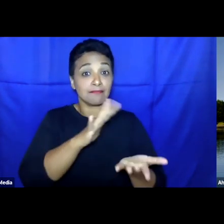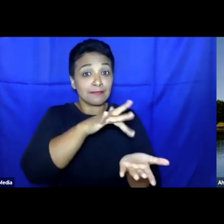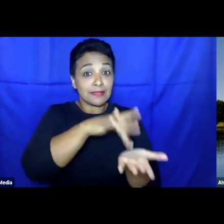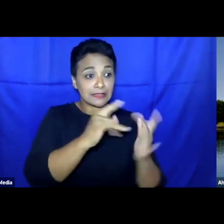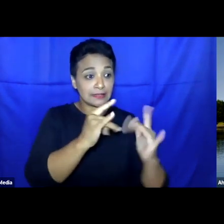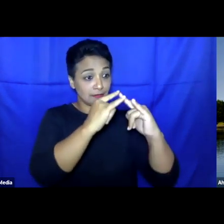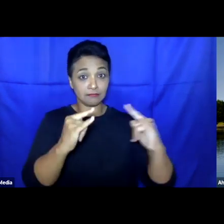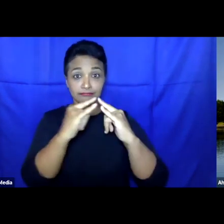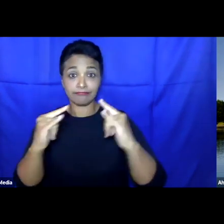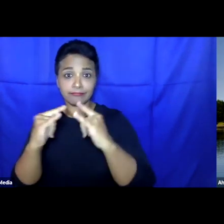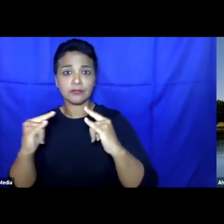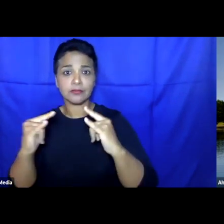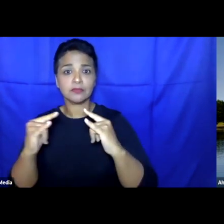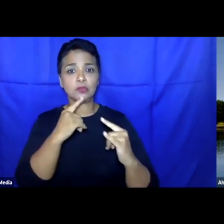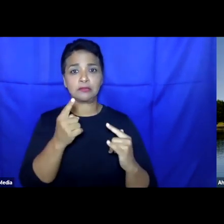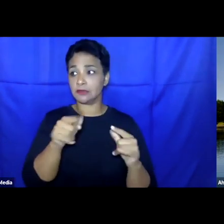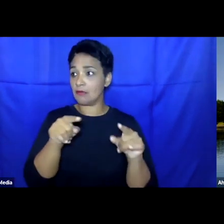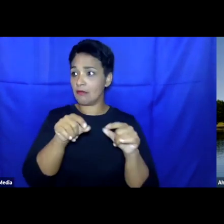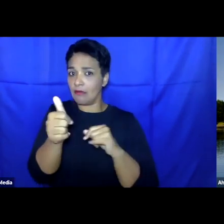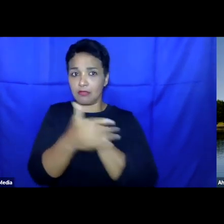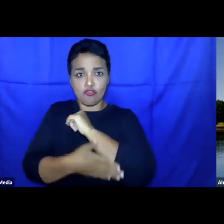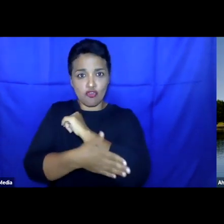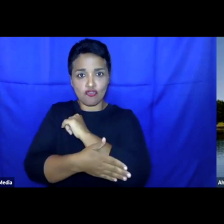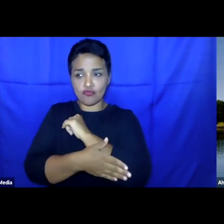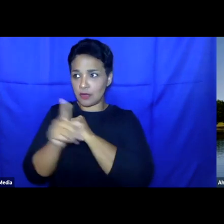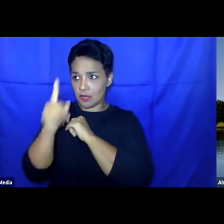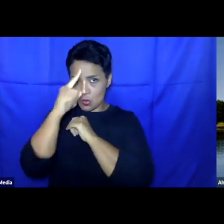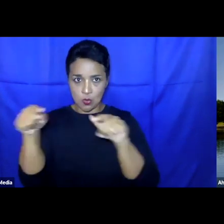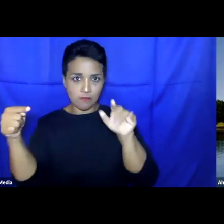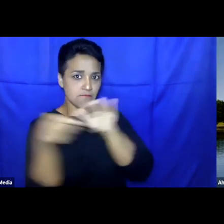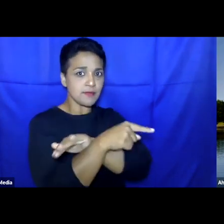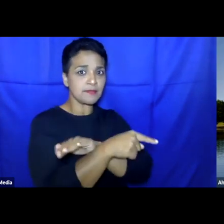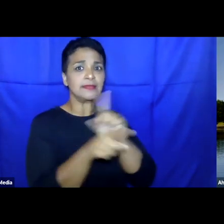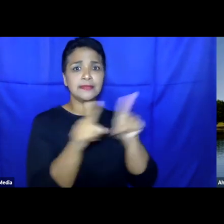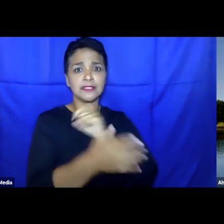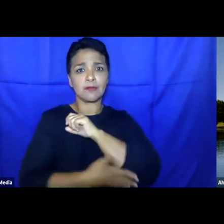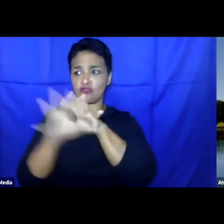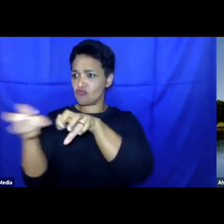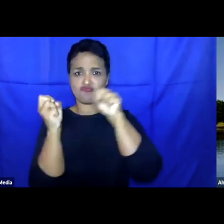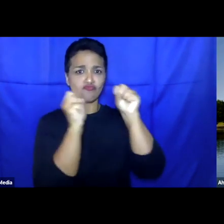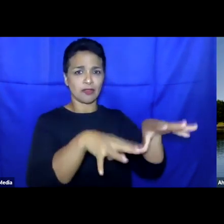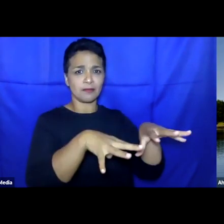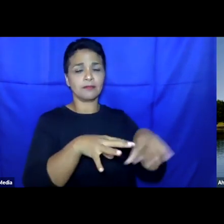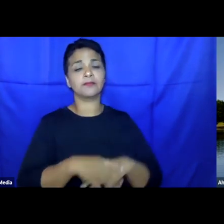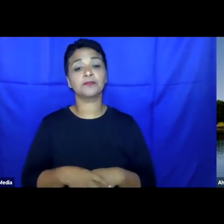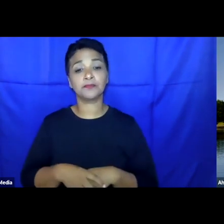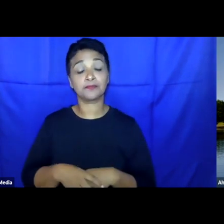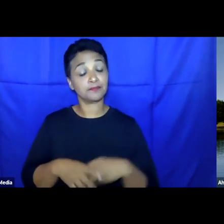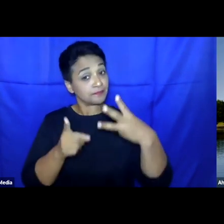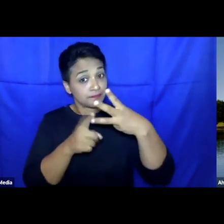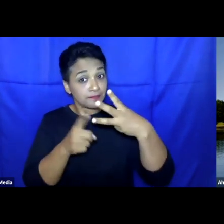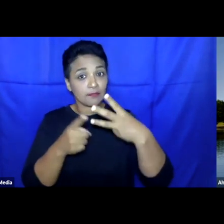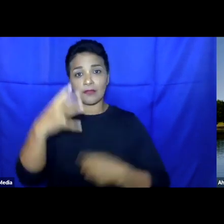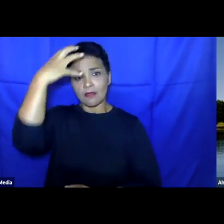with others from the same country on the basis of a shared nationality. The duty to fulfill rights requires that states